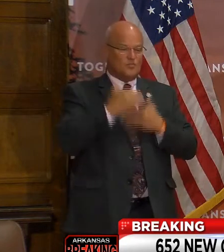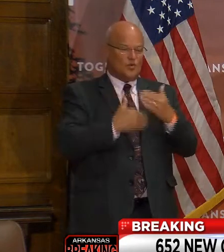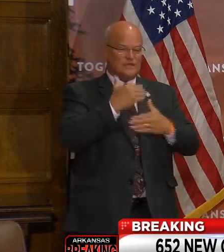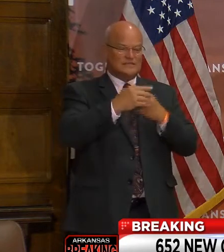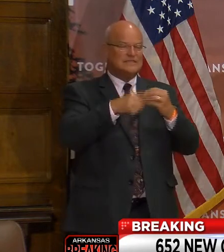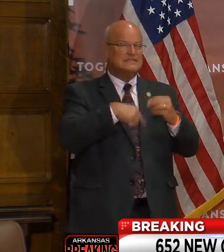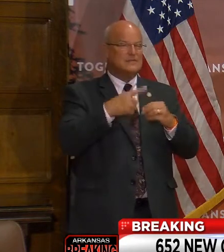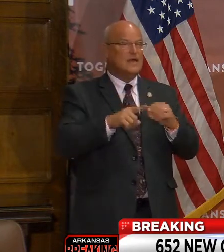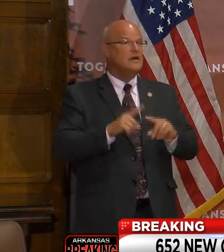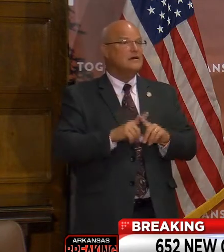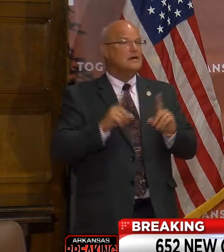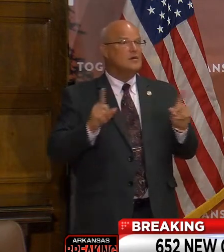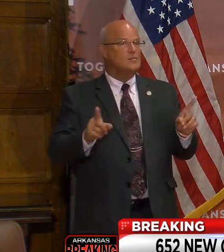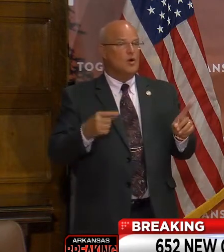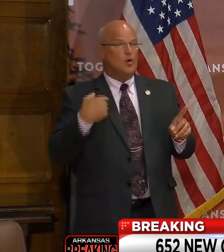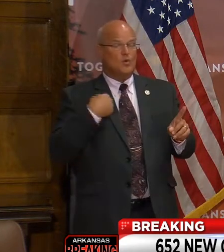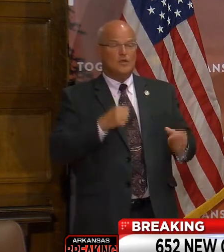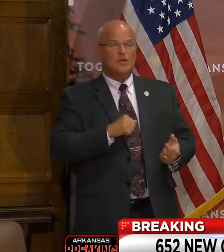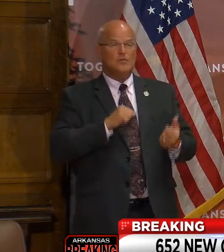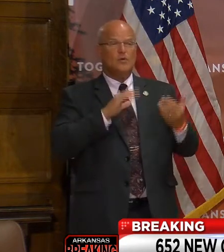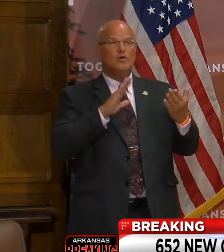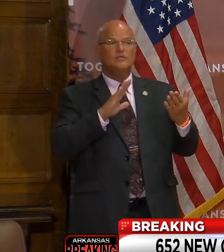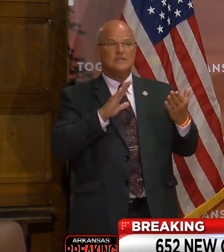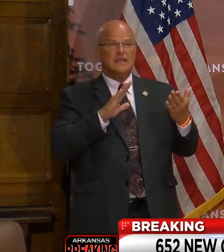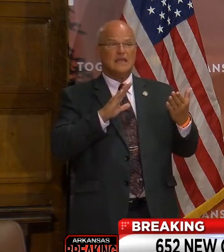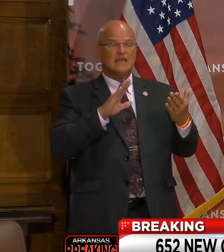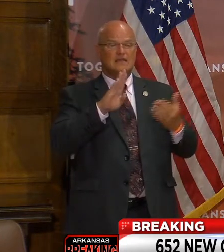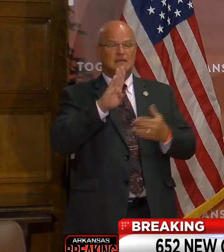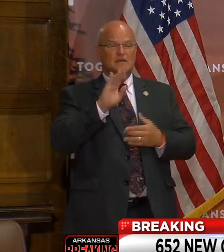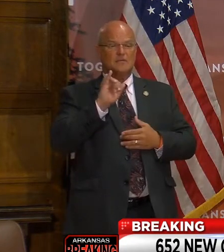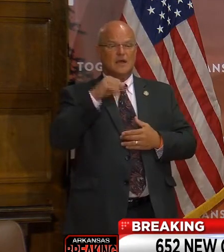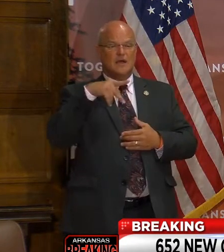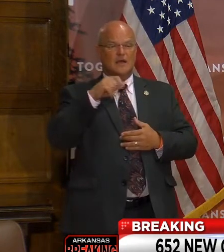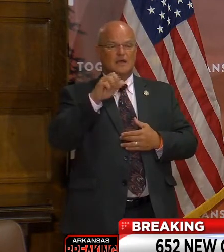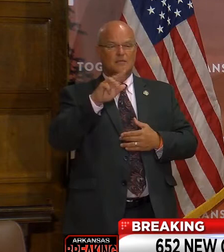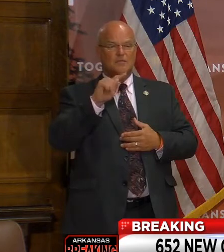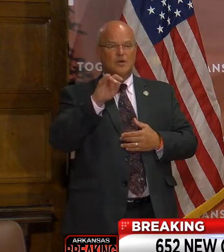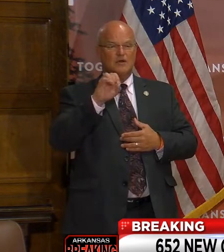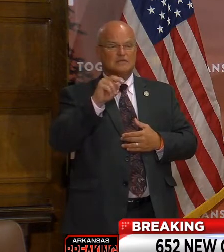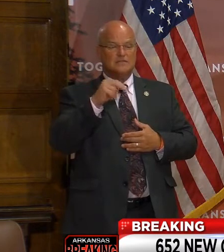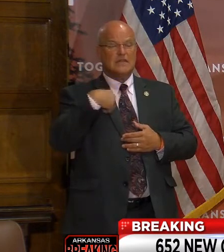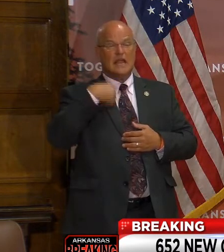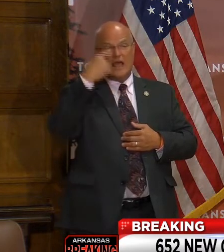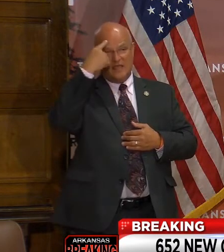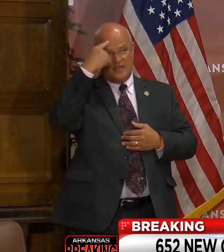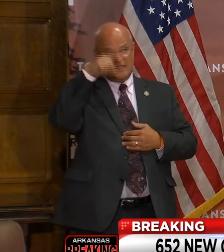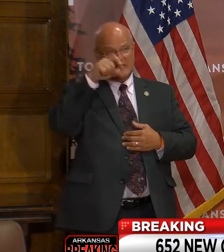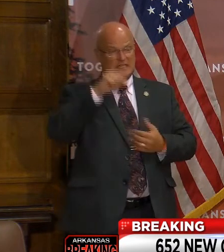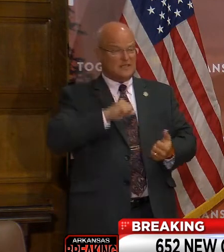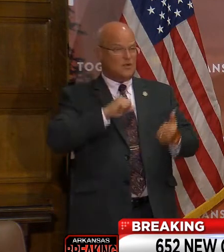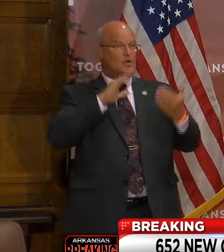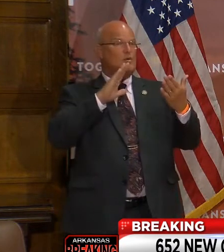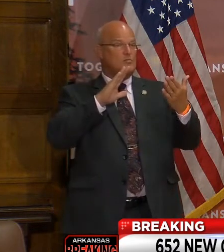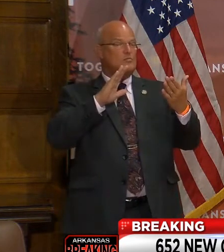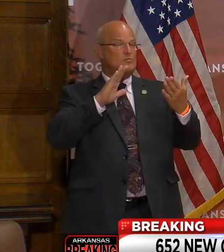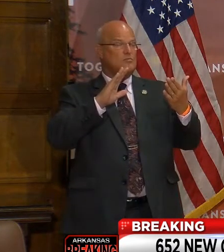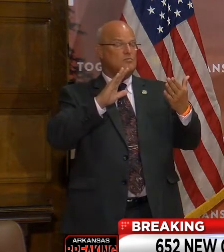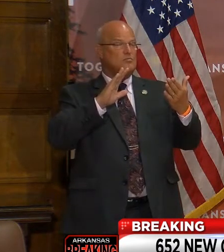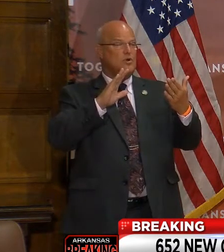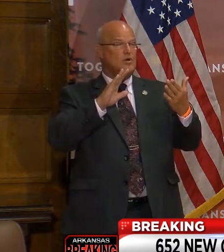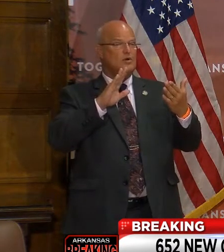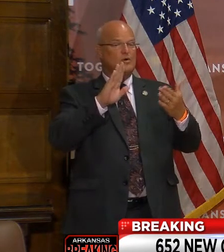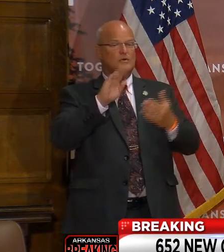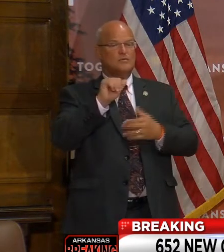about. But we approach that in a bipartisan way in Arkansas, and I think that's how we ought to approach